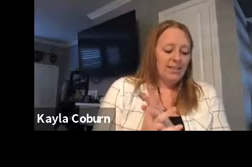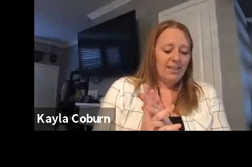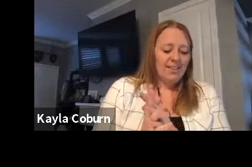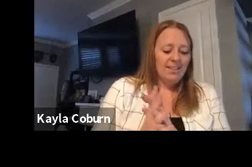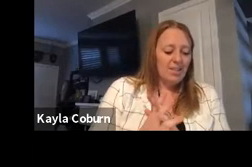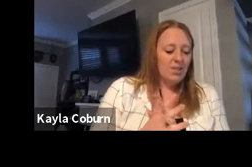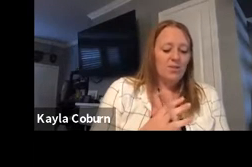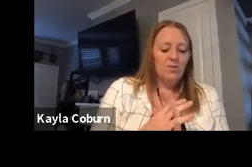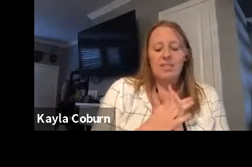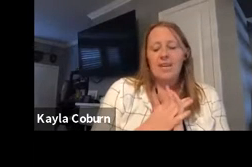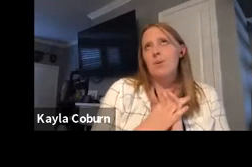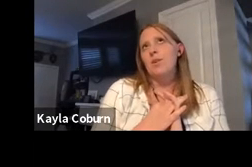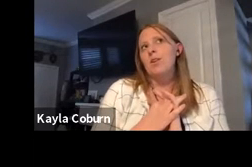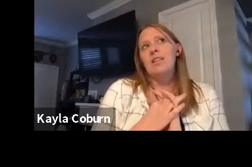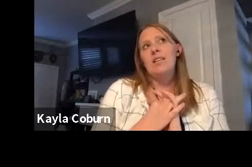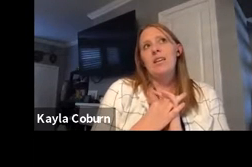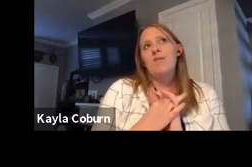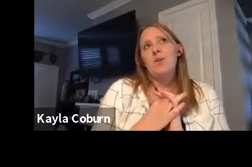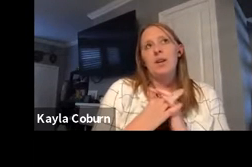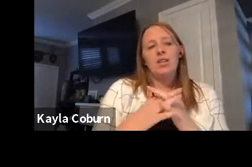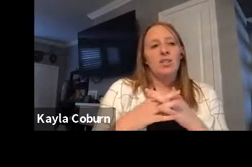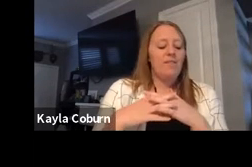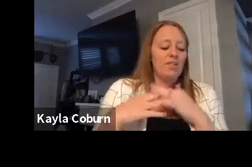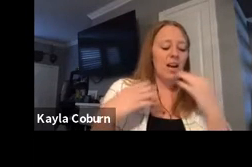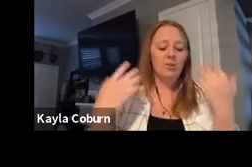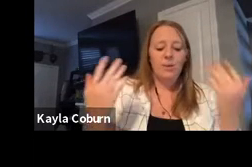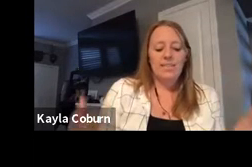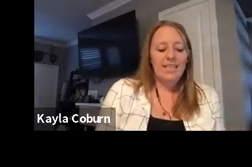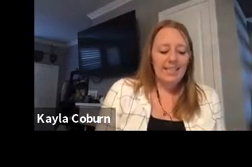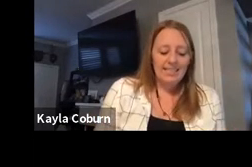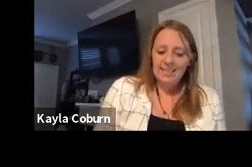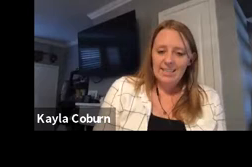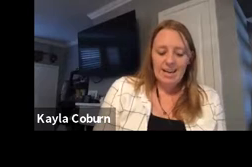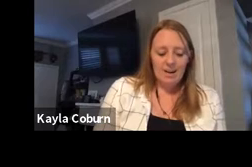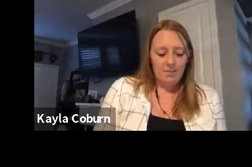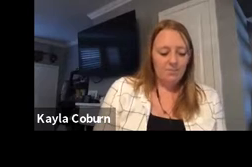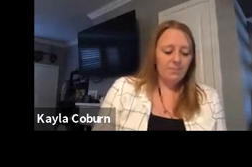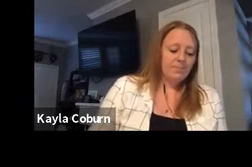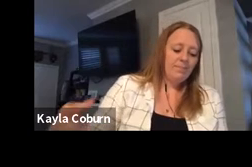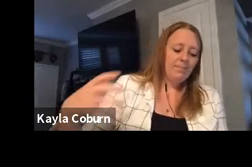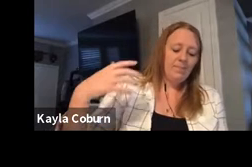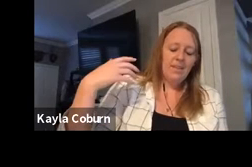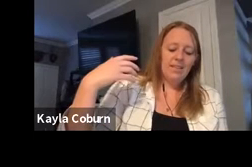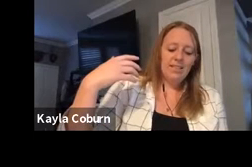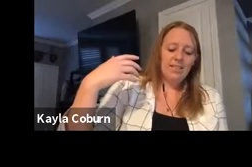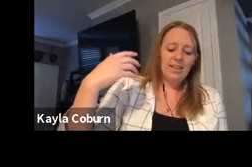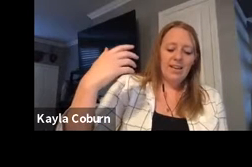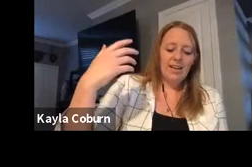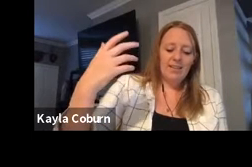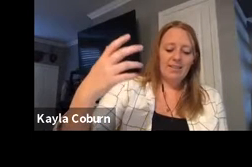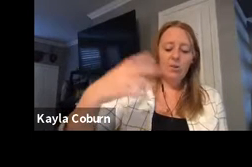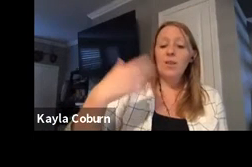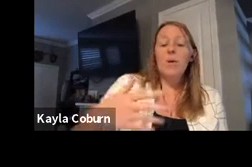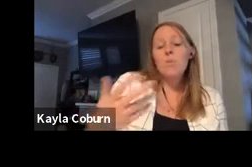so let's use, for example, if a child wants to eat, um,